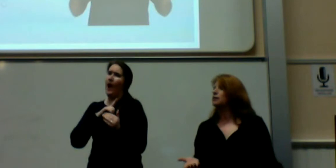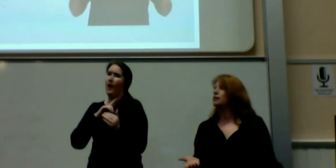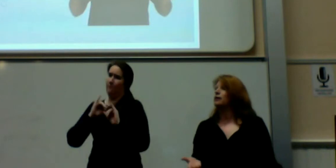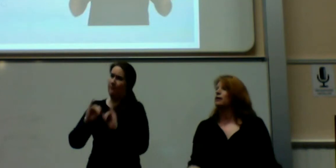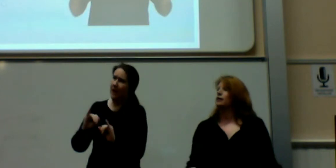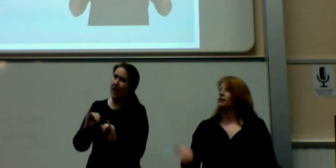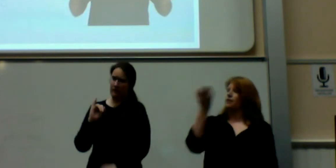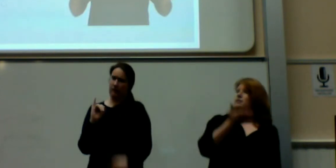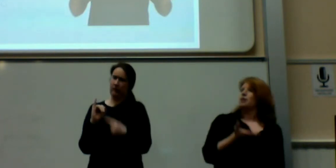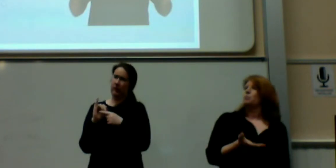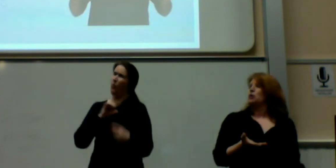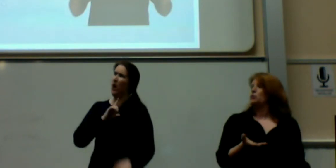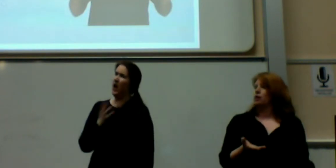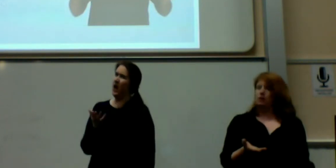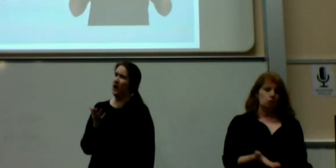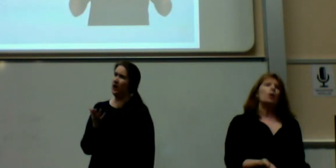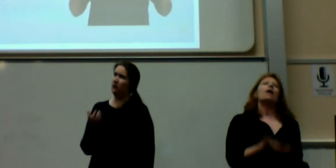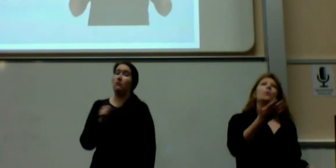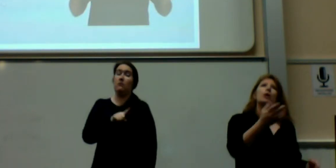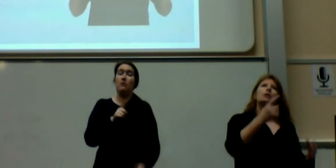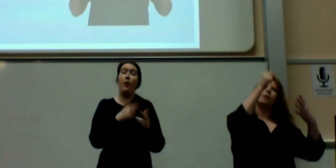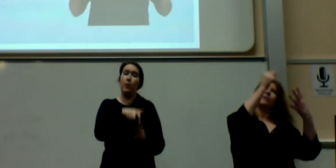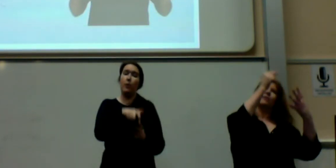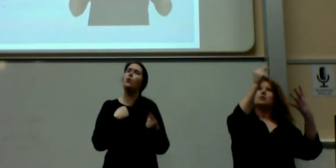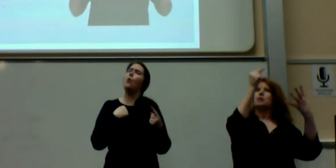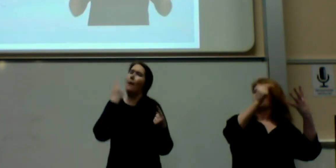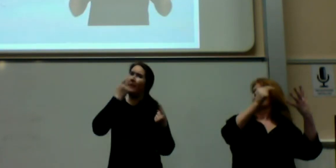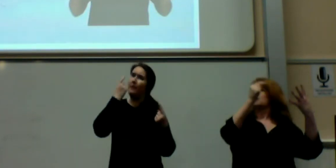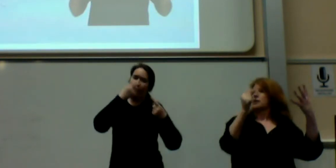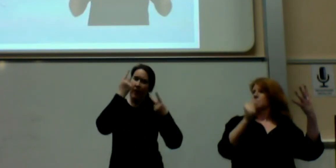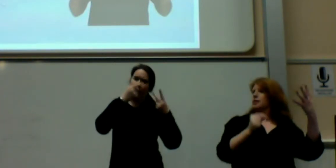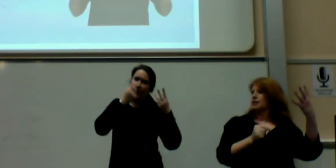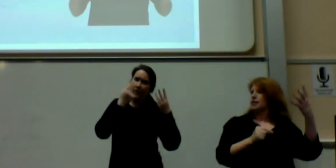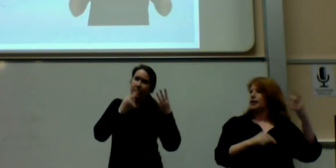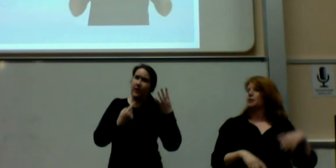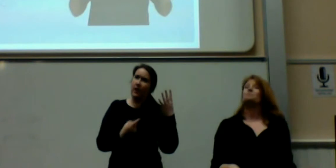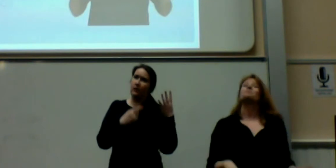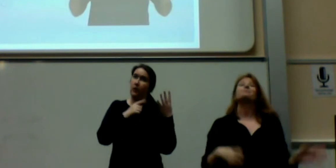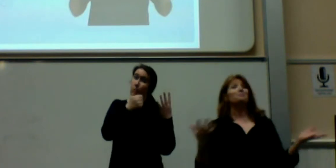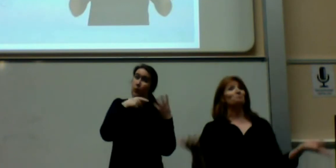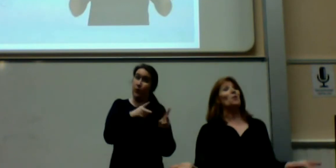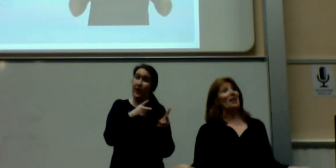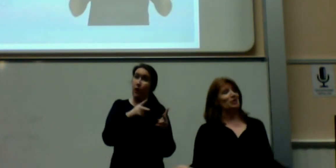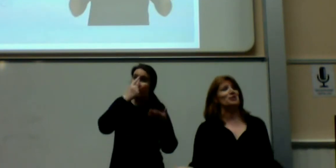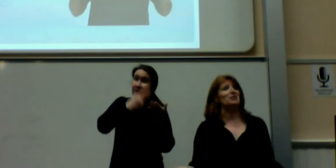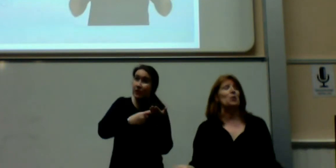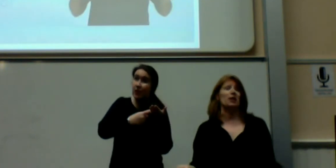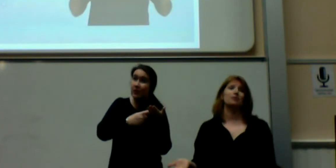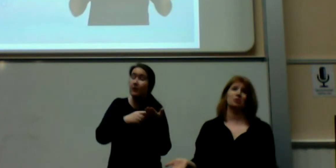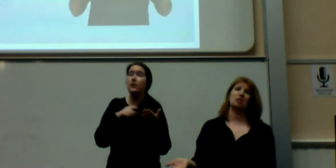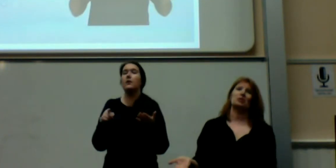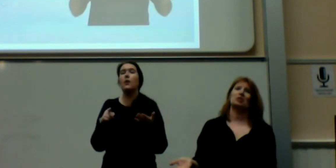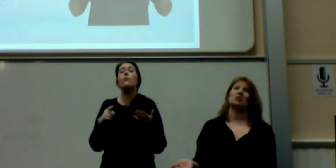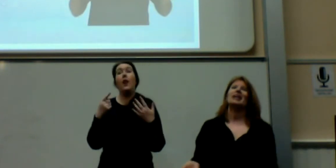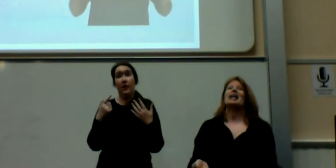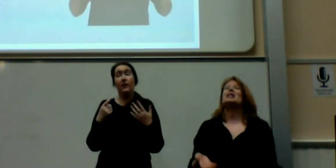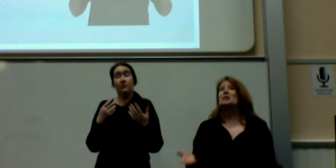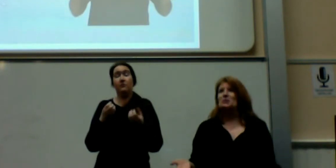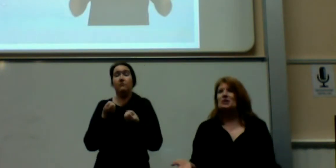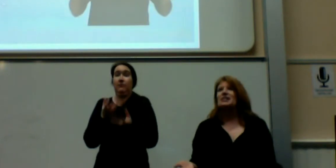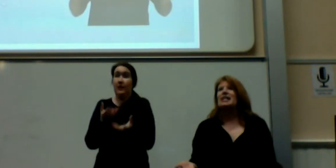honorable than somebody who says, well, I wonder about these things and these things and these things? Well, it turns out we have